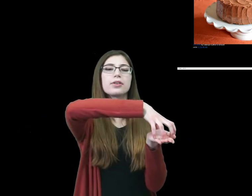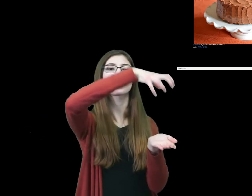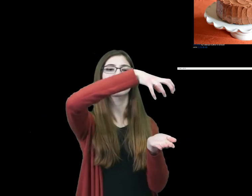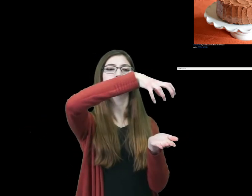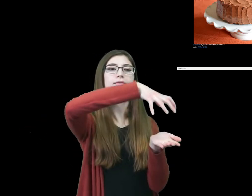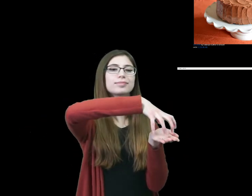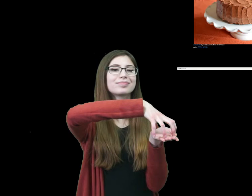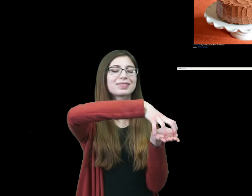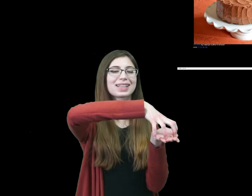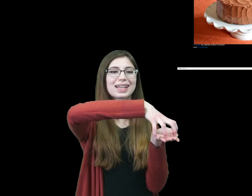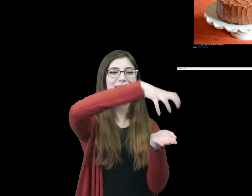cake. Cake.